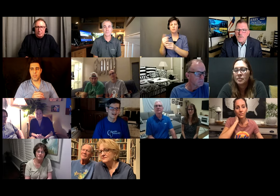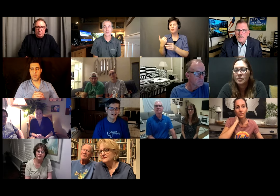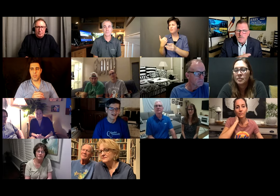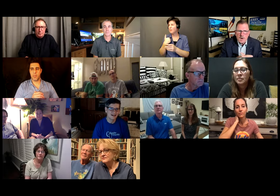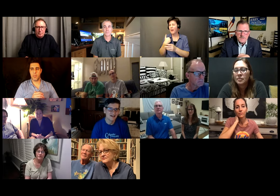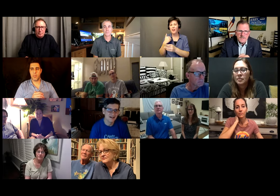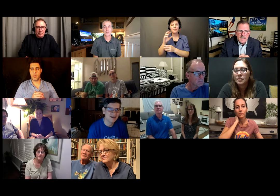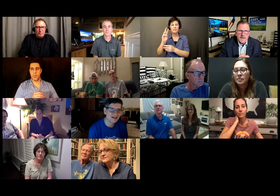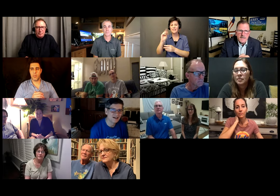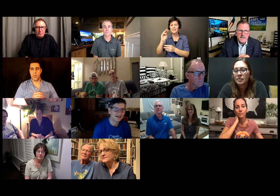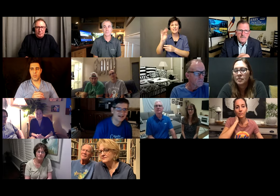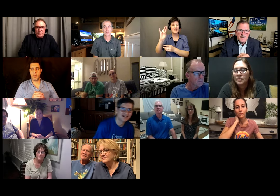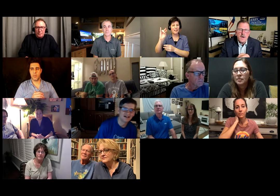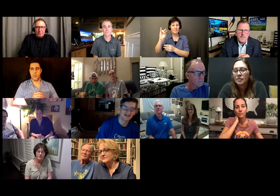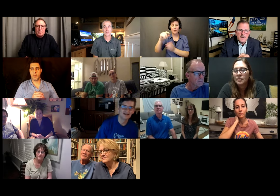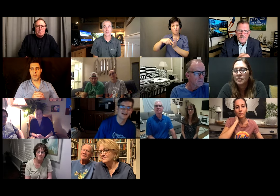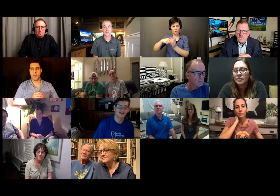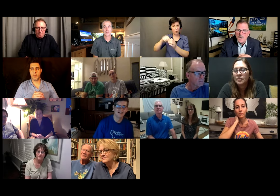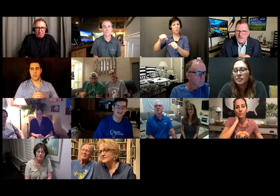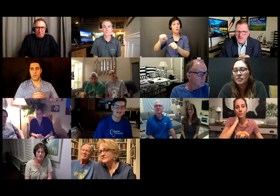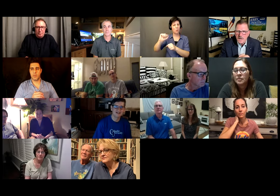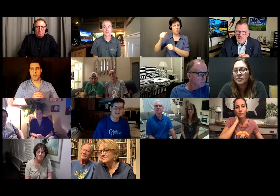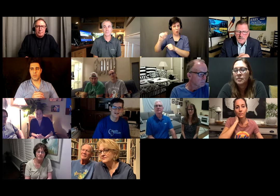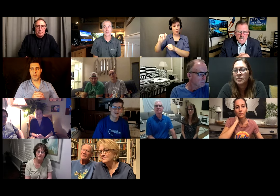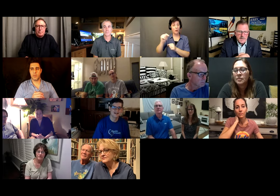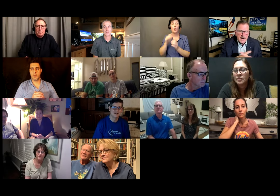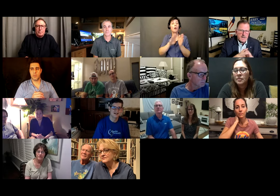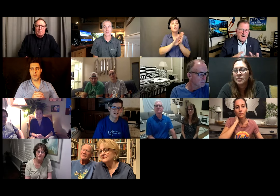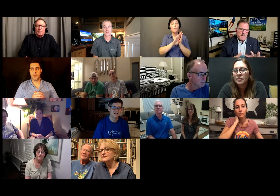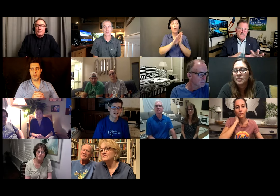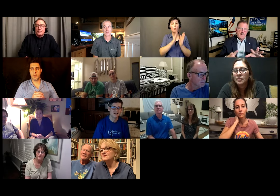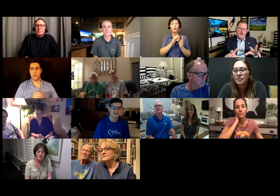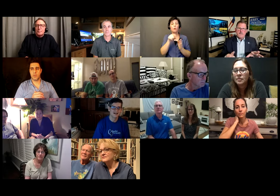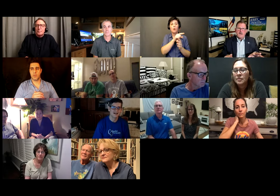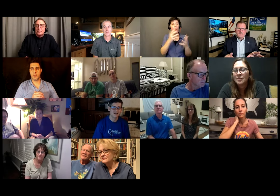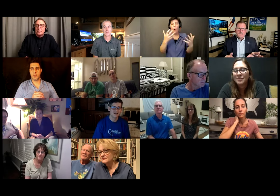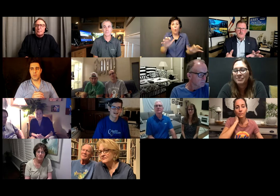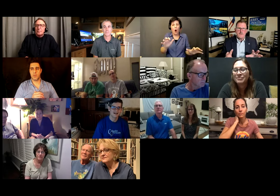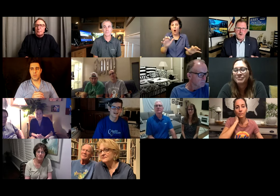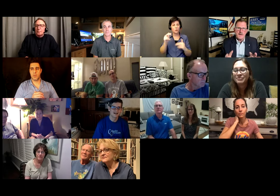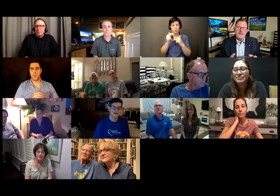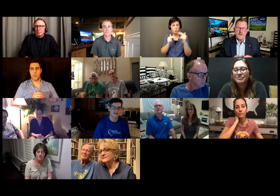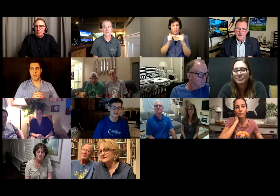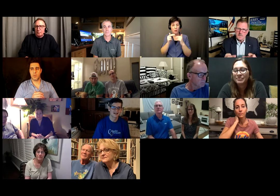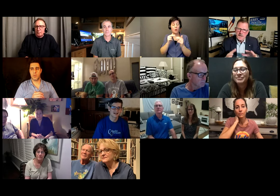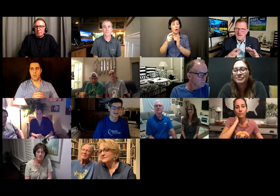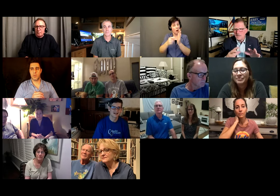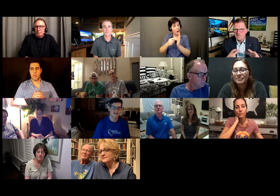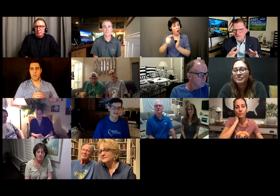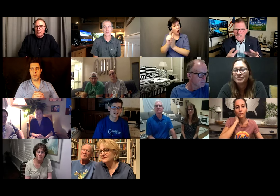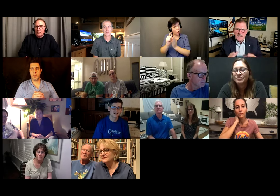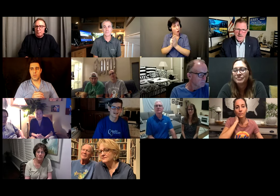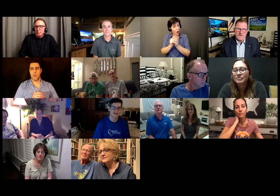70 affordable apartments in there, and the developer didn't want to do that. And by law, the lower income housing fund would have required that developer to pay